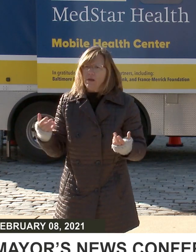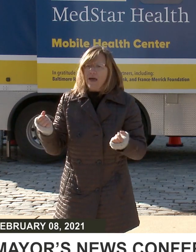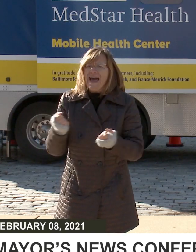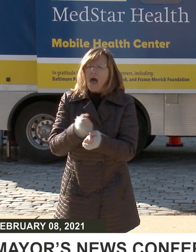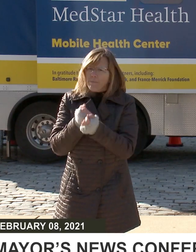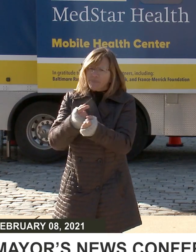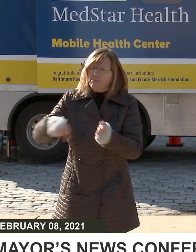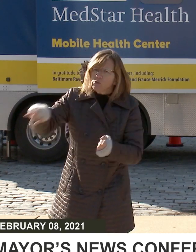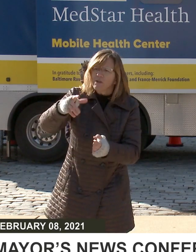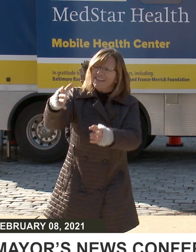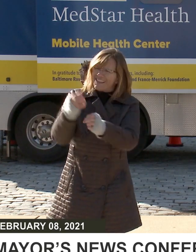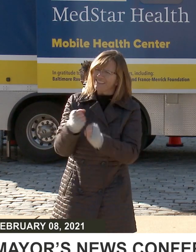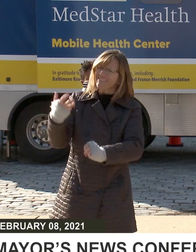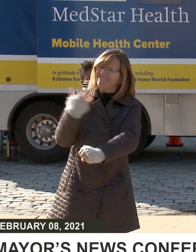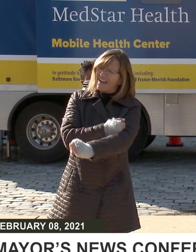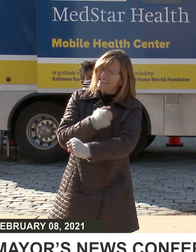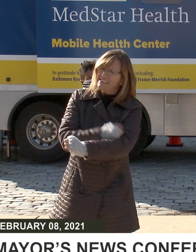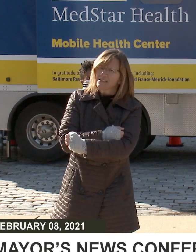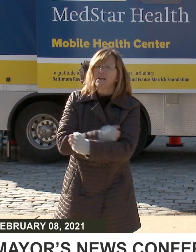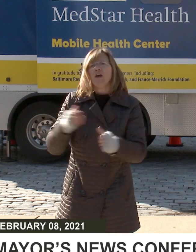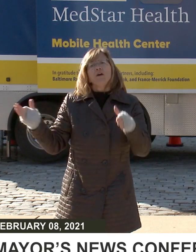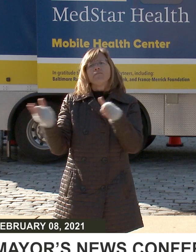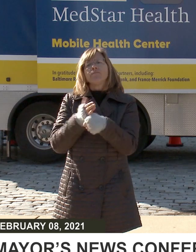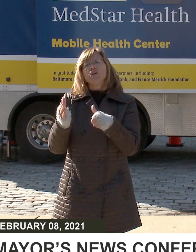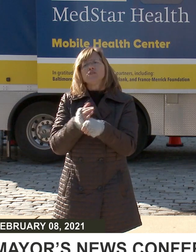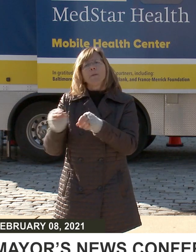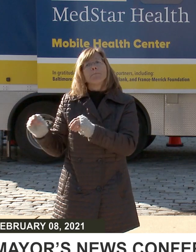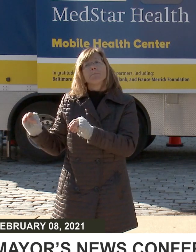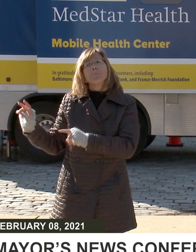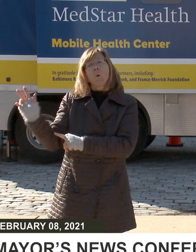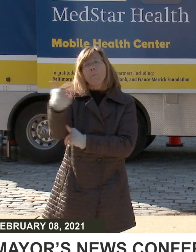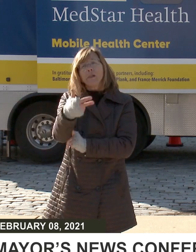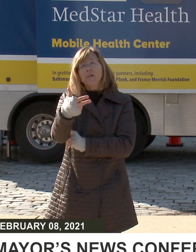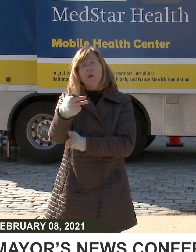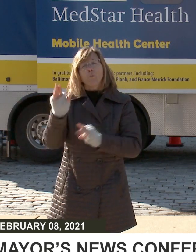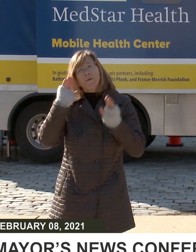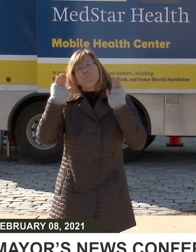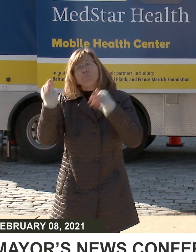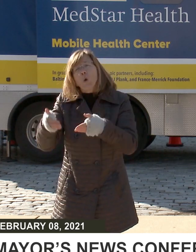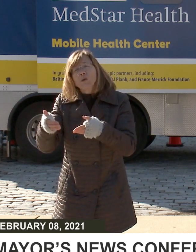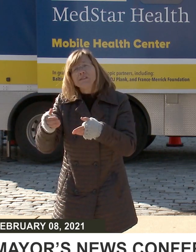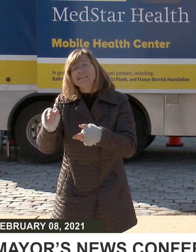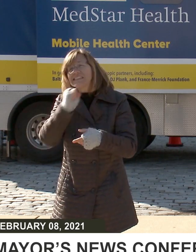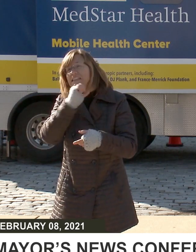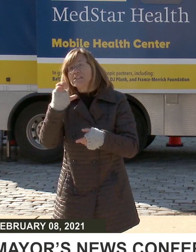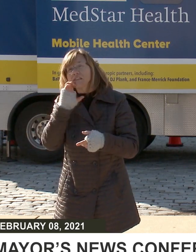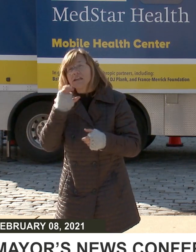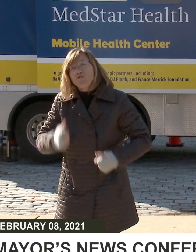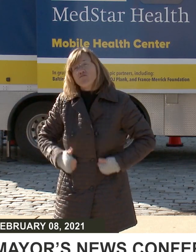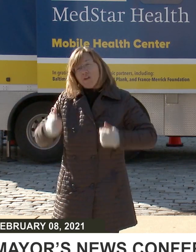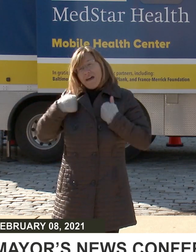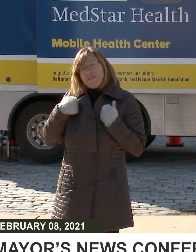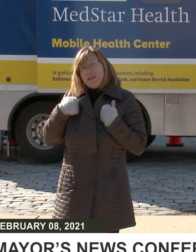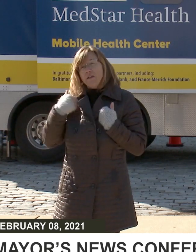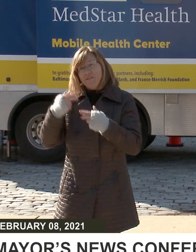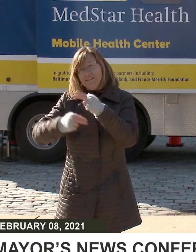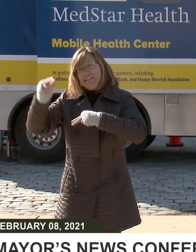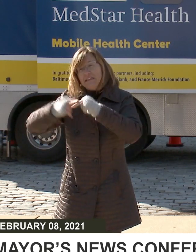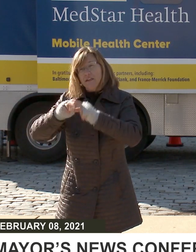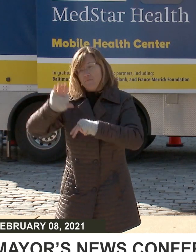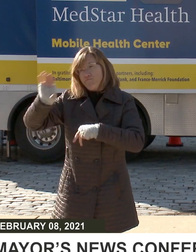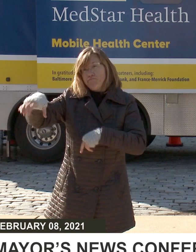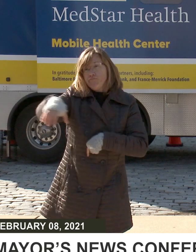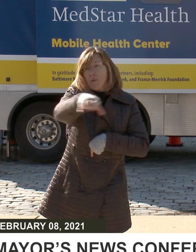vaccine. Our first mobile vaccine clinic will be focused on senior living facilities in West Baltimore, near Grace